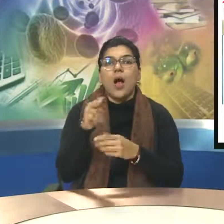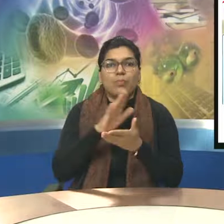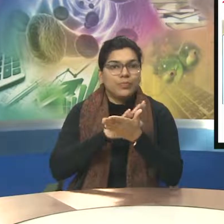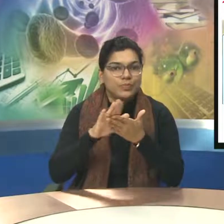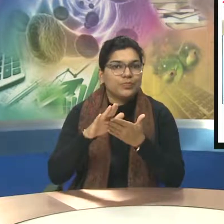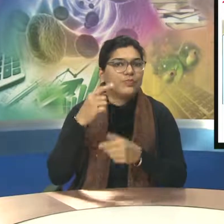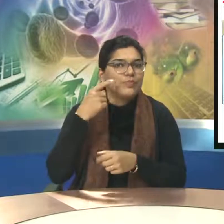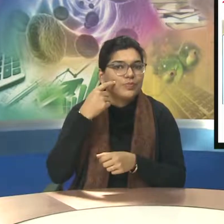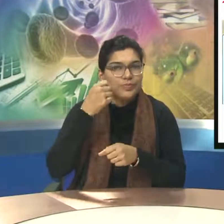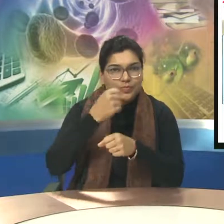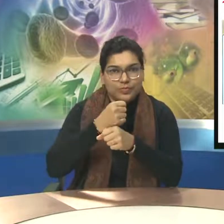Fourth,